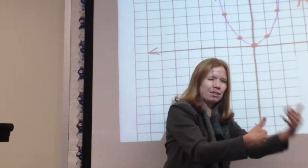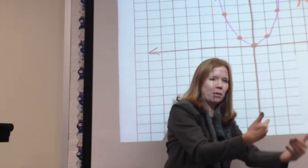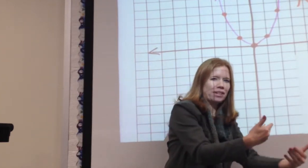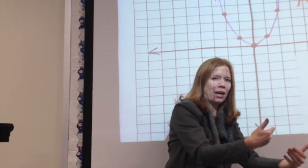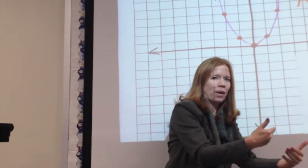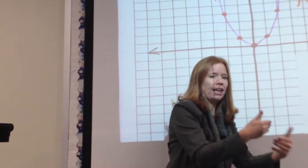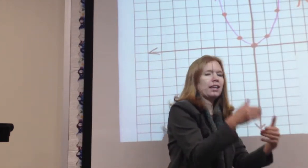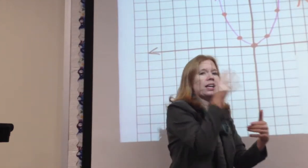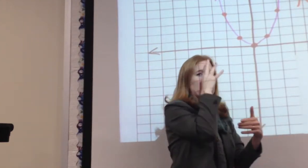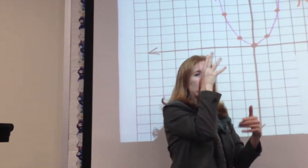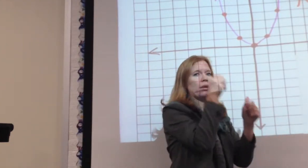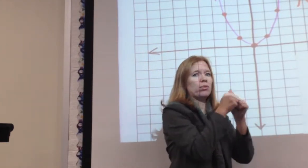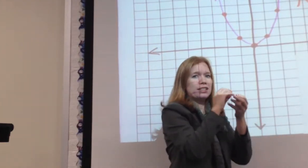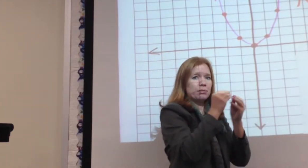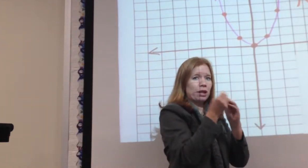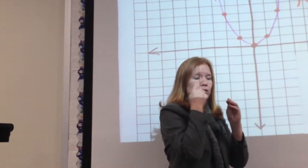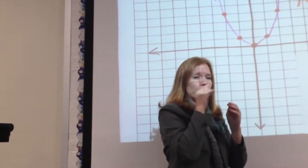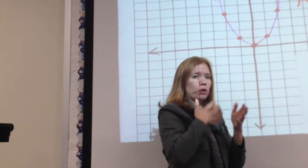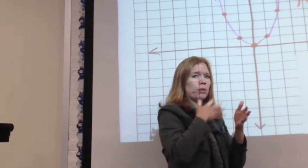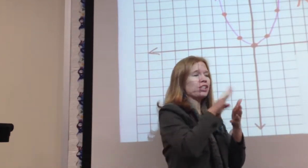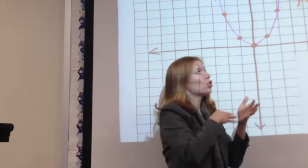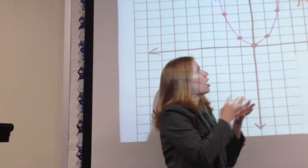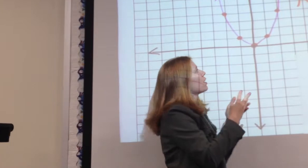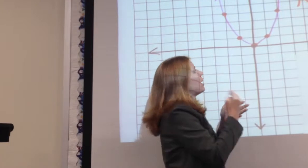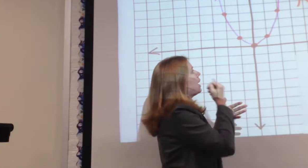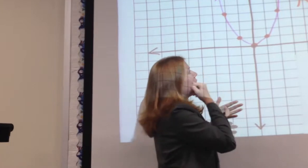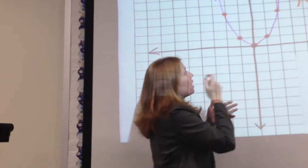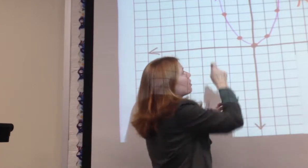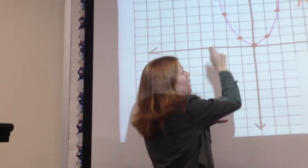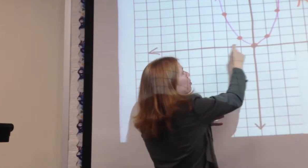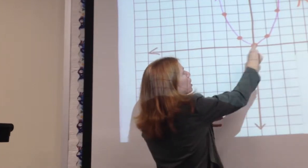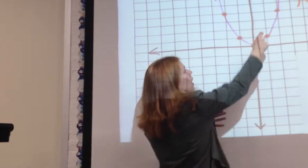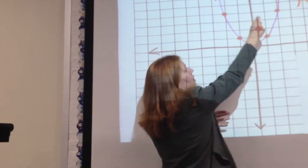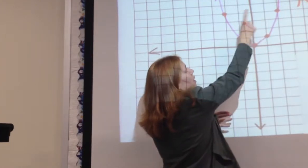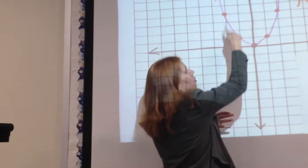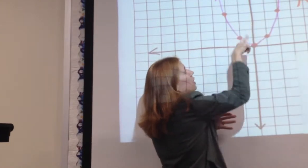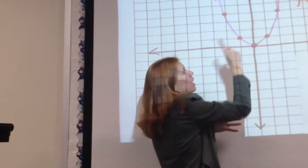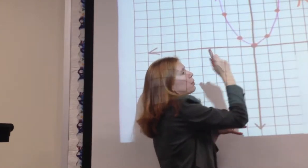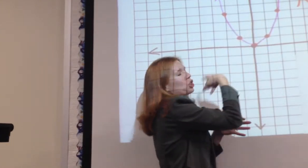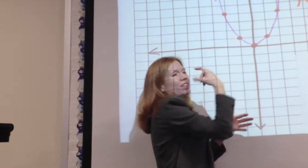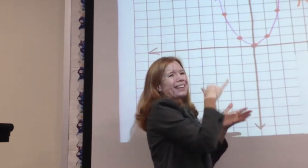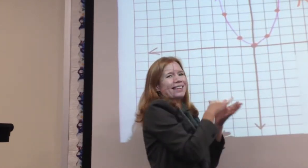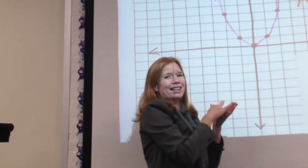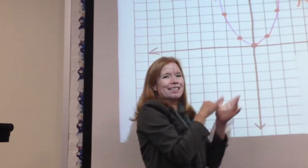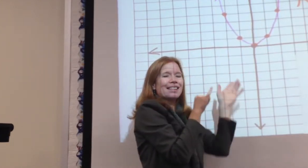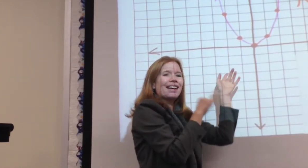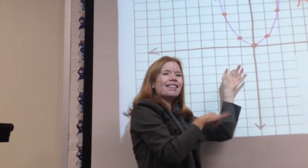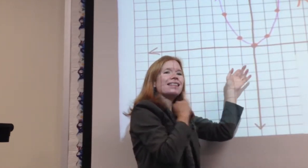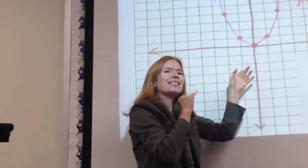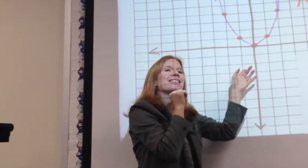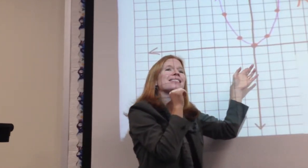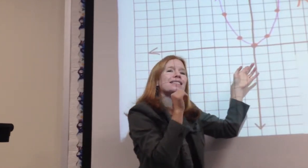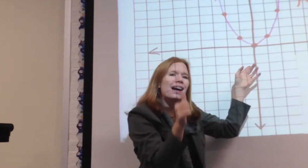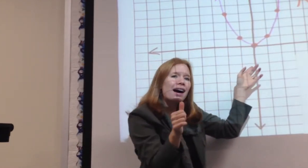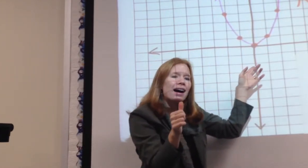going that way, come up with some numbers for my chart, and if I plot them, it would look like this. This is